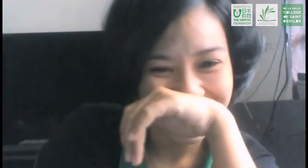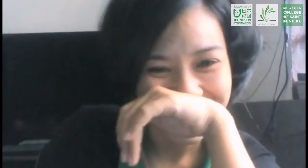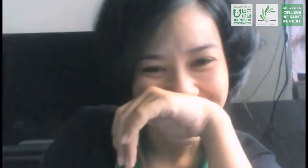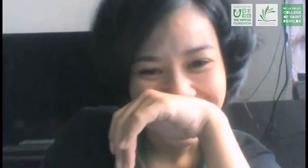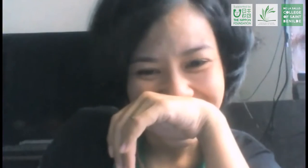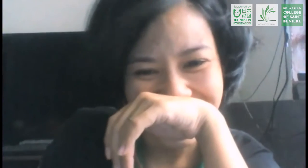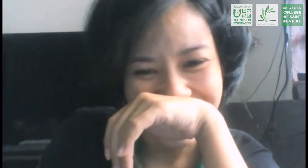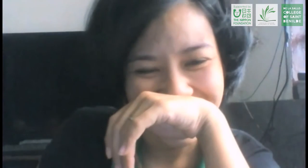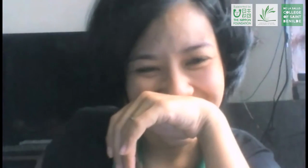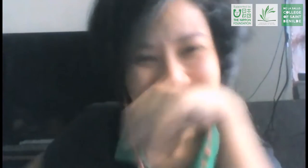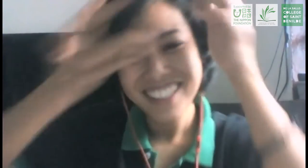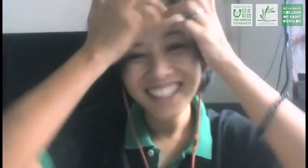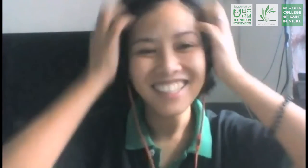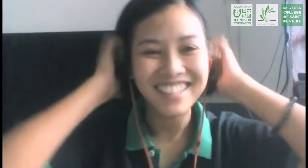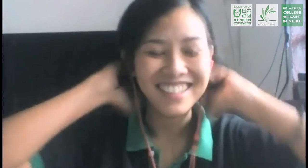okay,